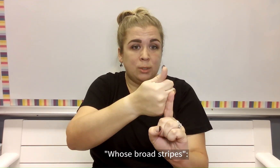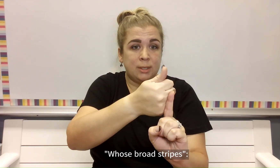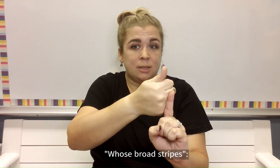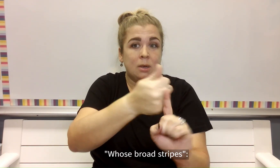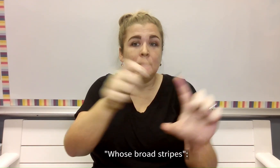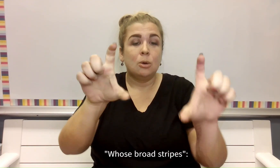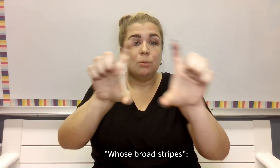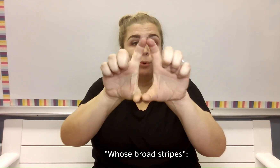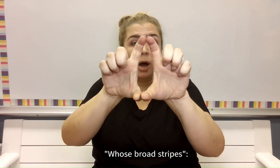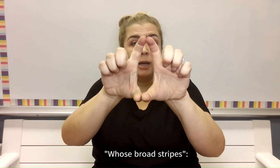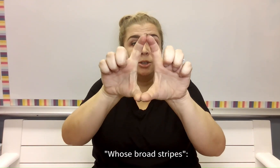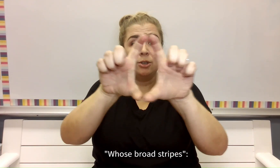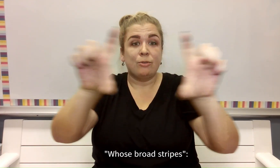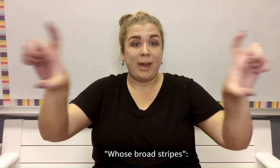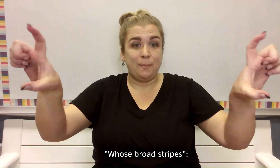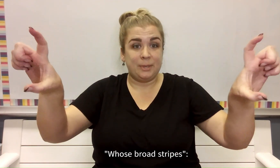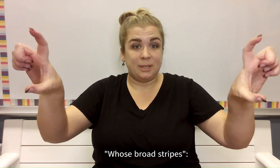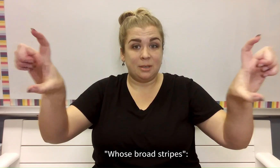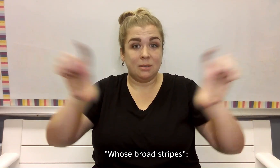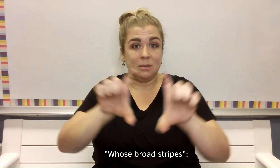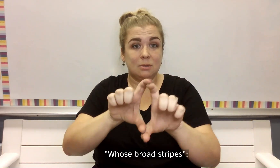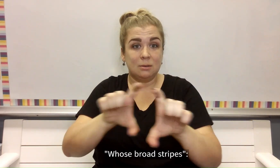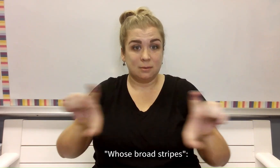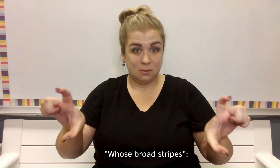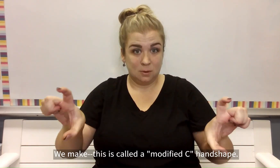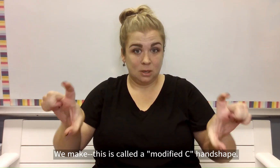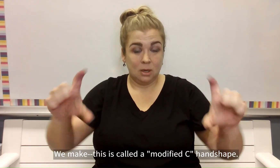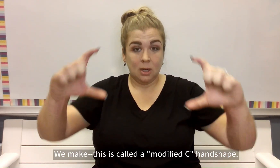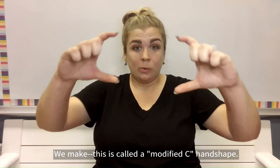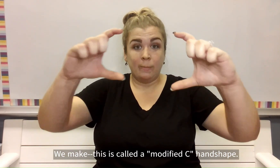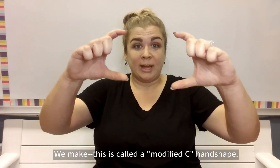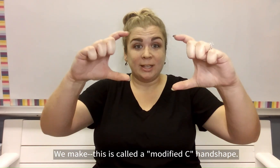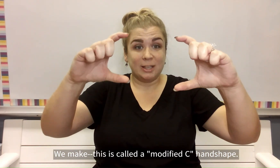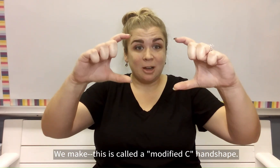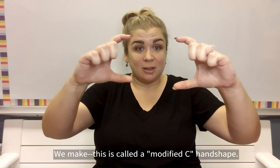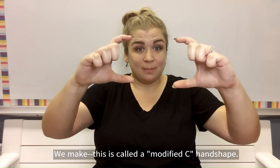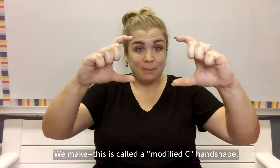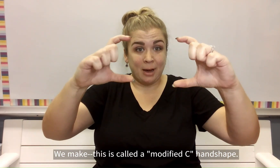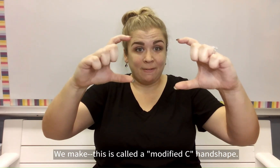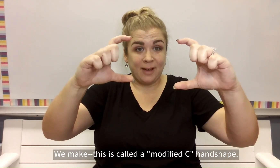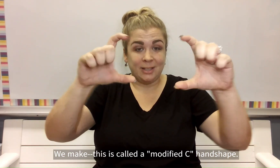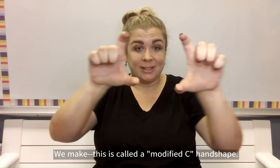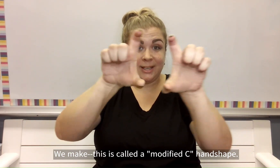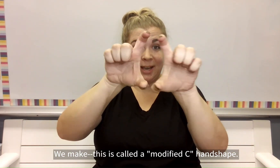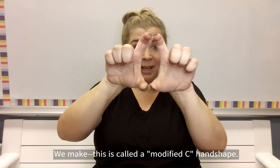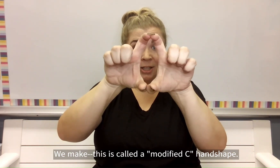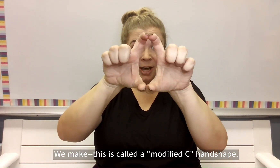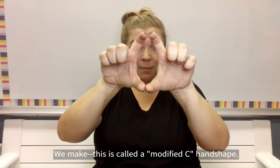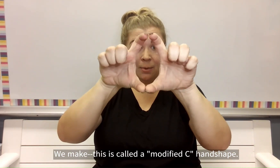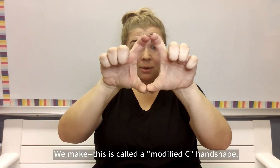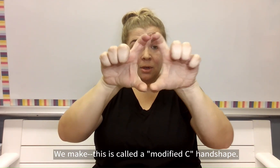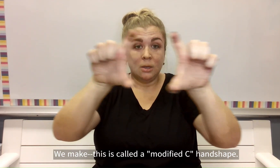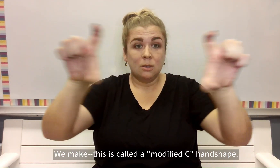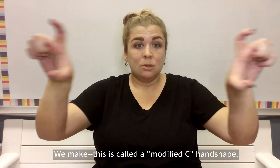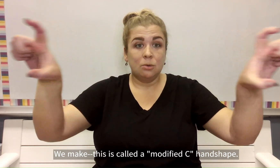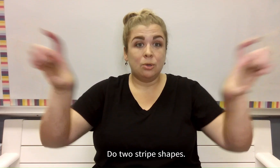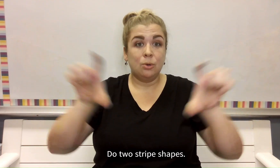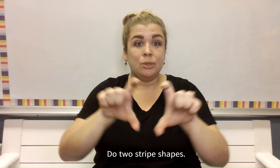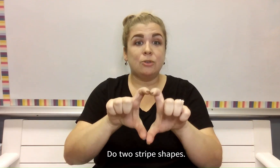Whose broad stripes. We make this is called a modified C hand shape. Do two